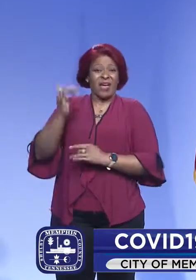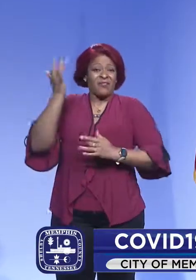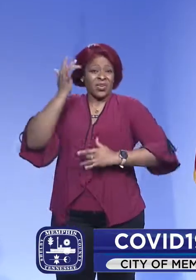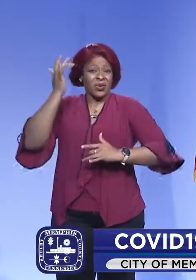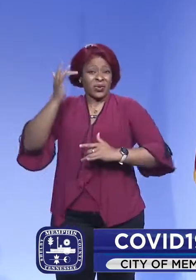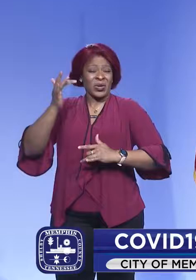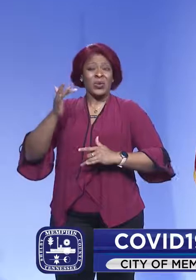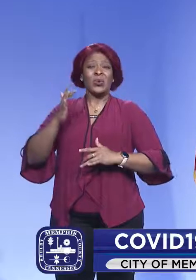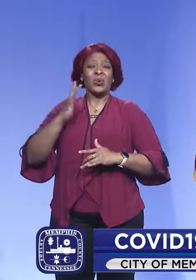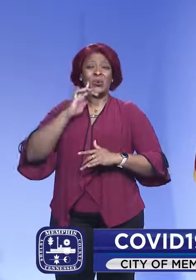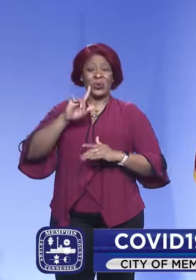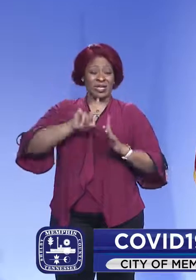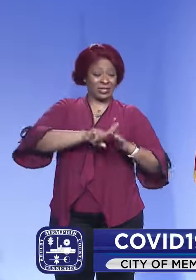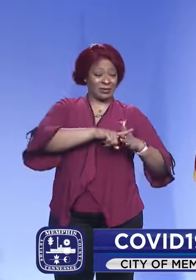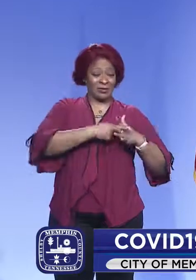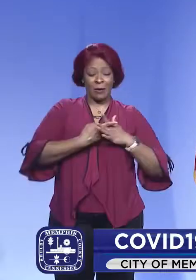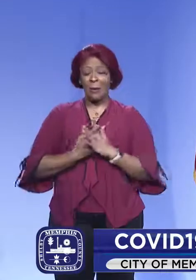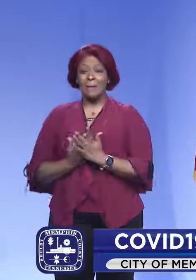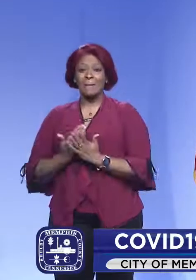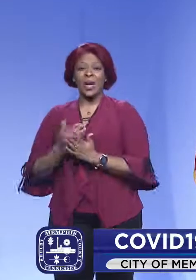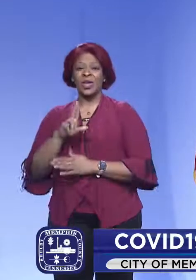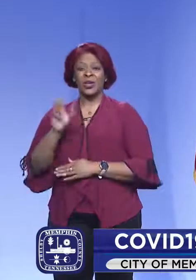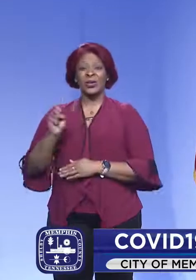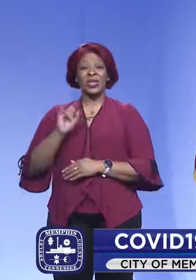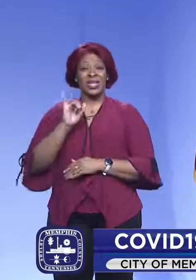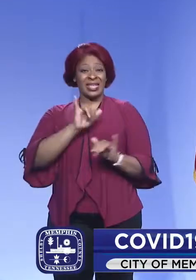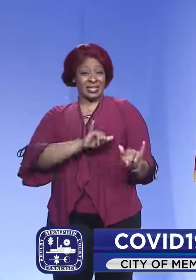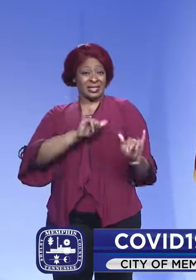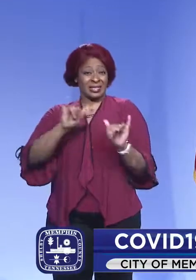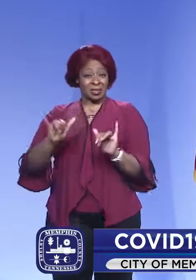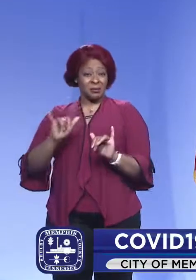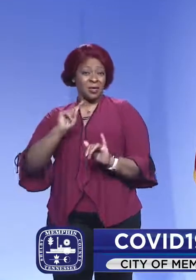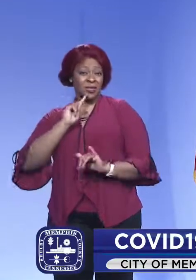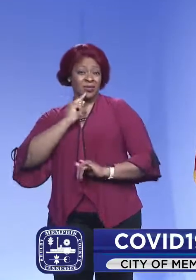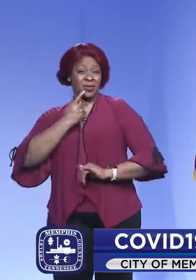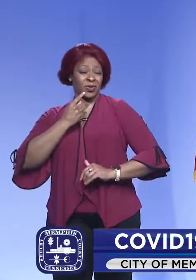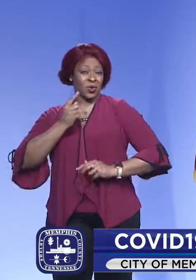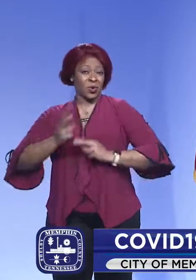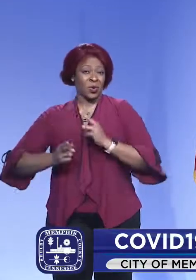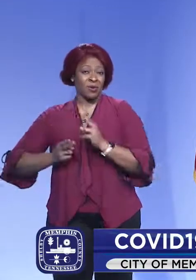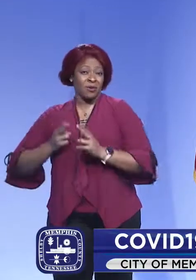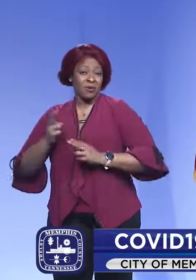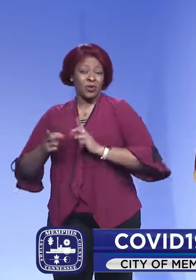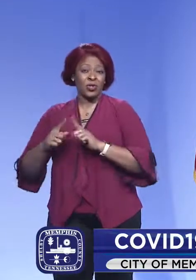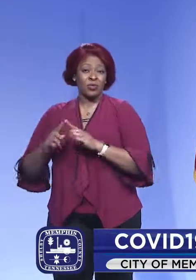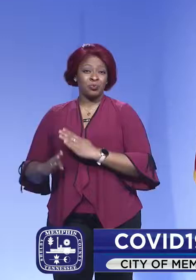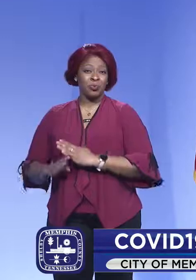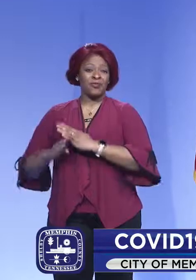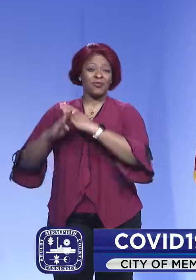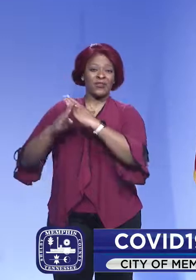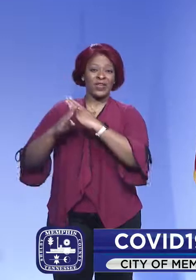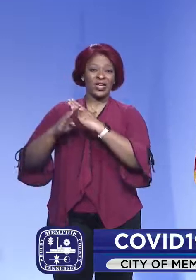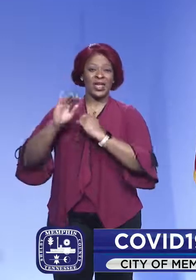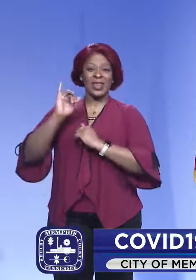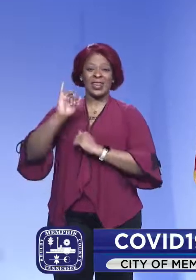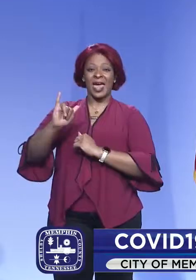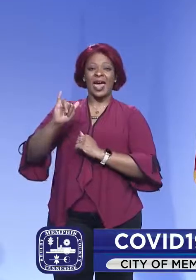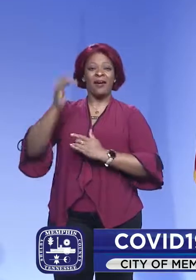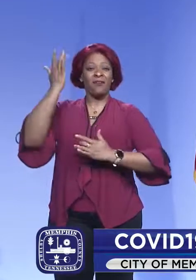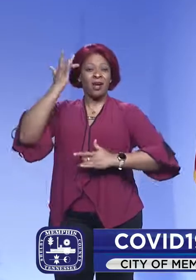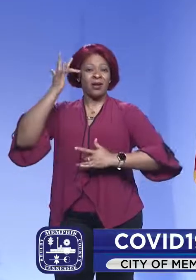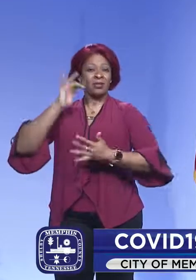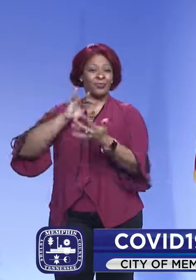we see the same sense of urgency in imposing restrictions to try and stop that variant in its tracks?